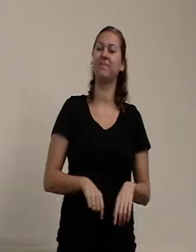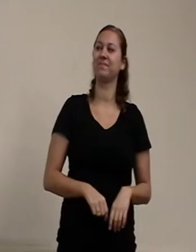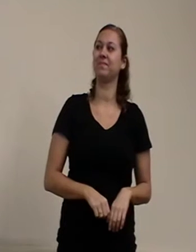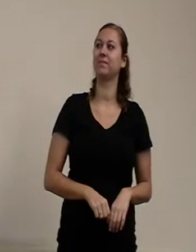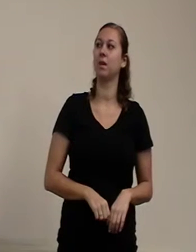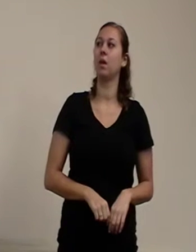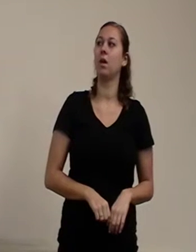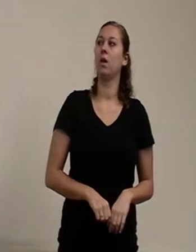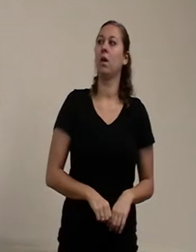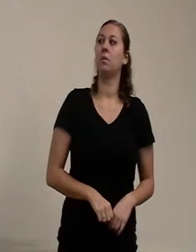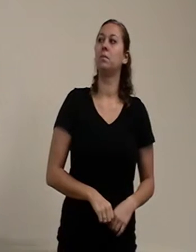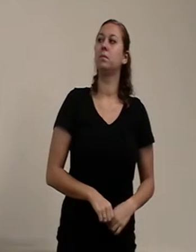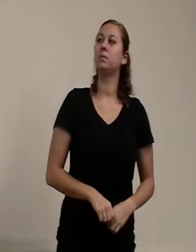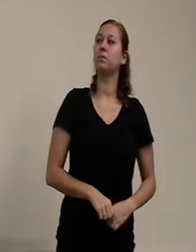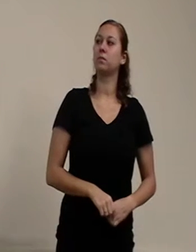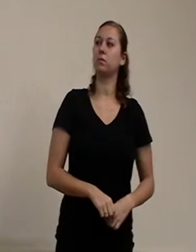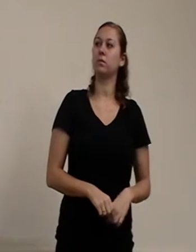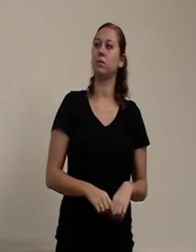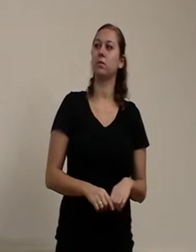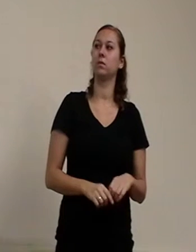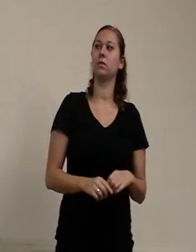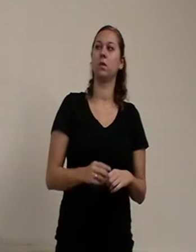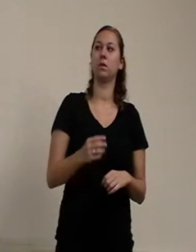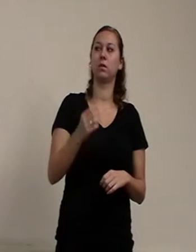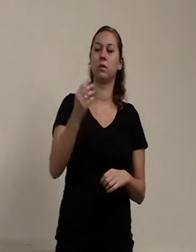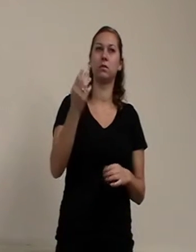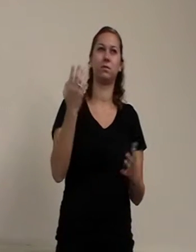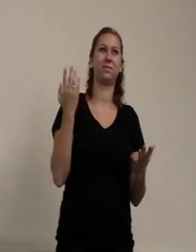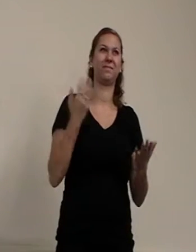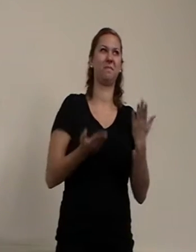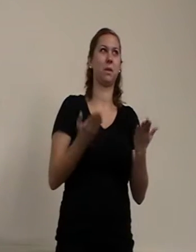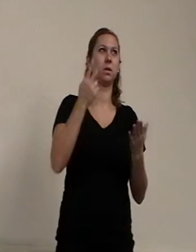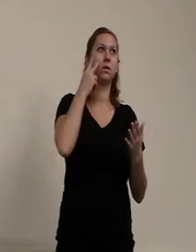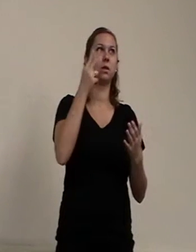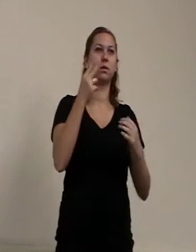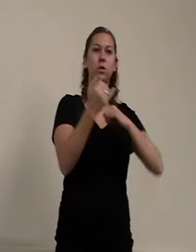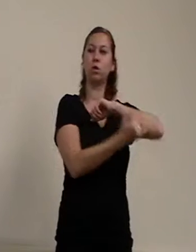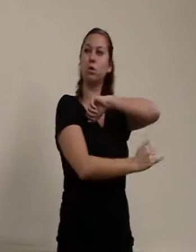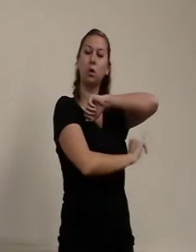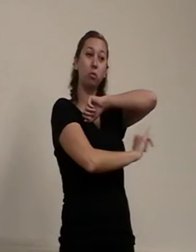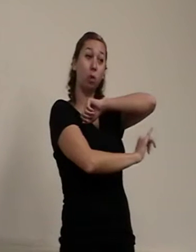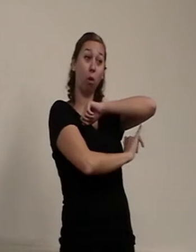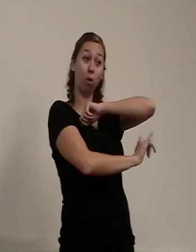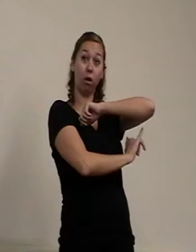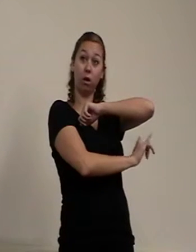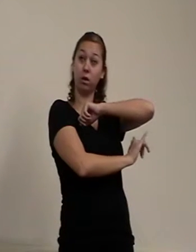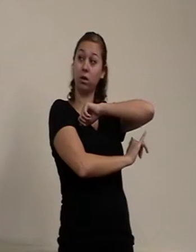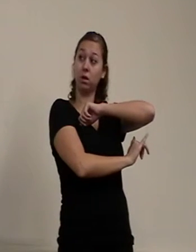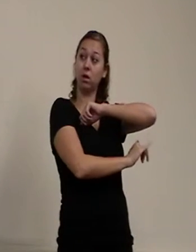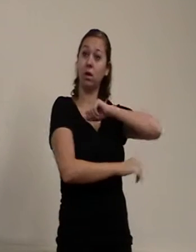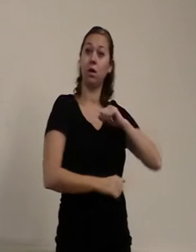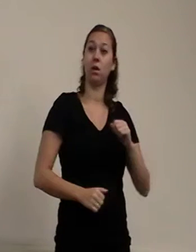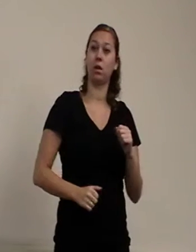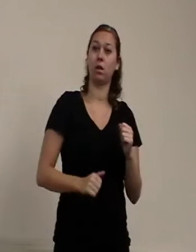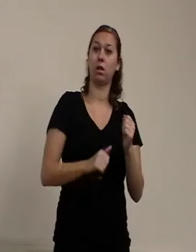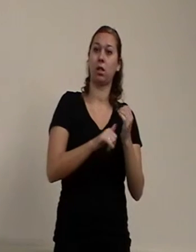countries. I mean, you've seen New York, or even for other states. You've seen New York, you've seen Louisiana,